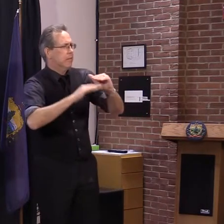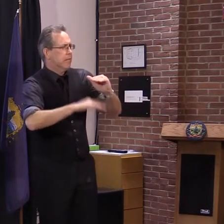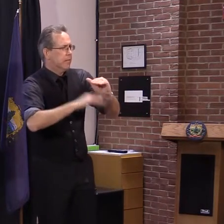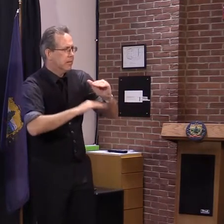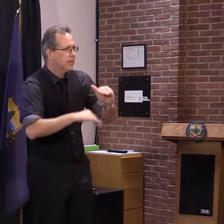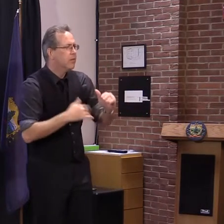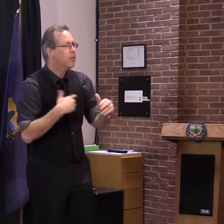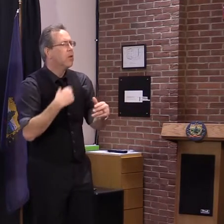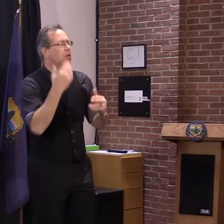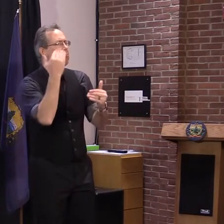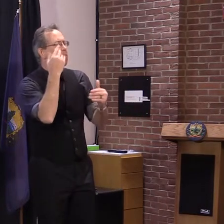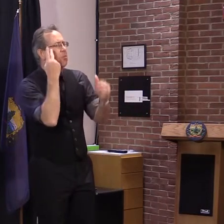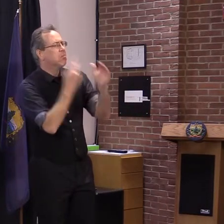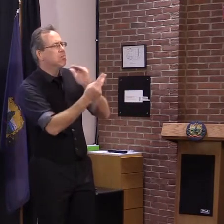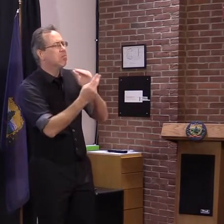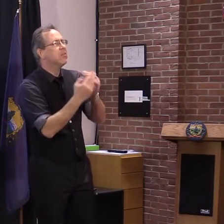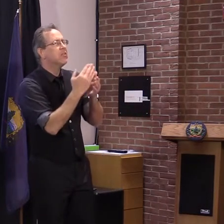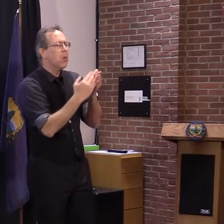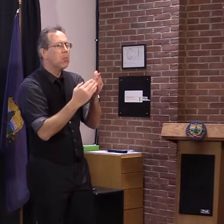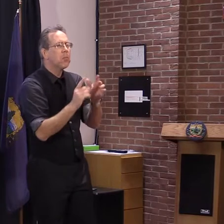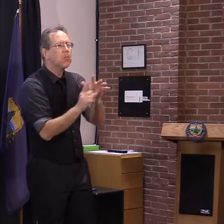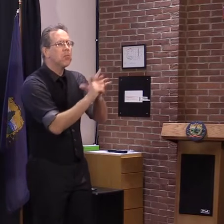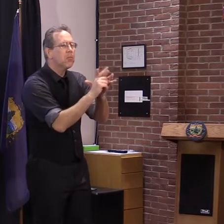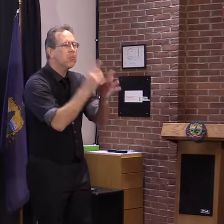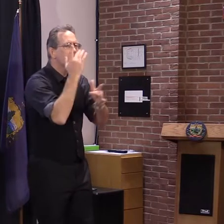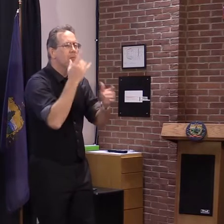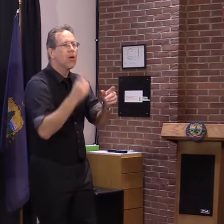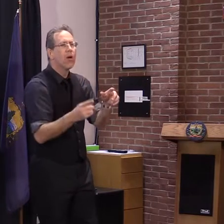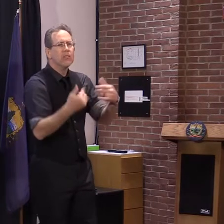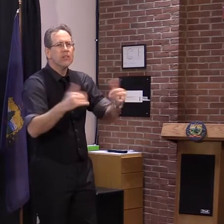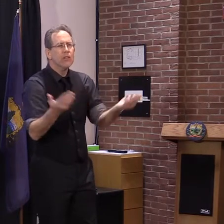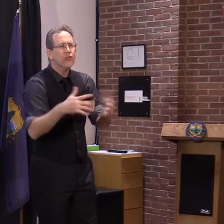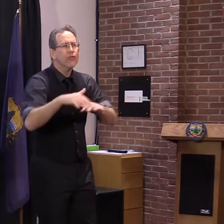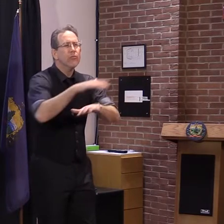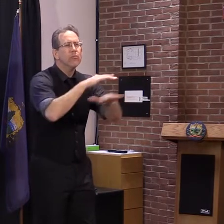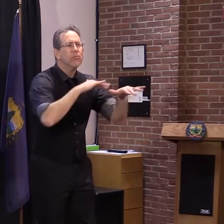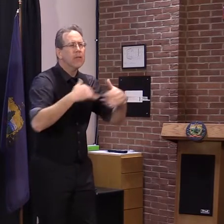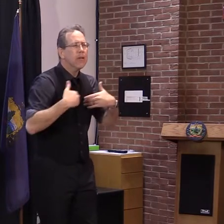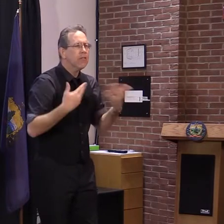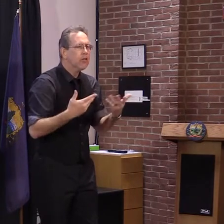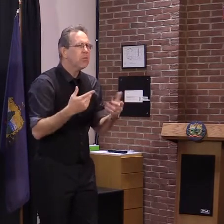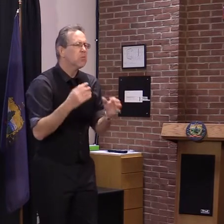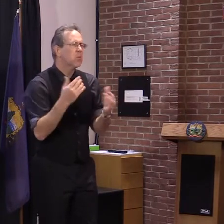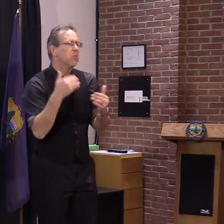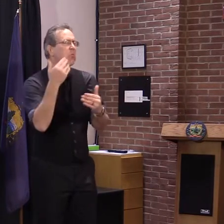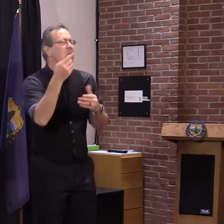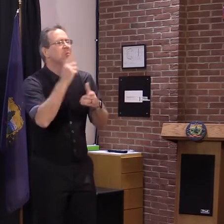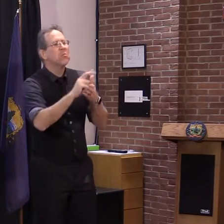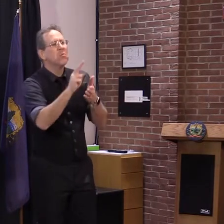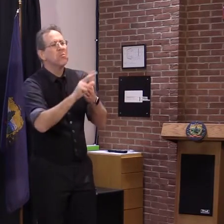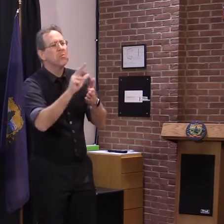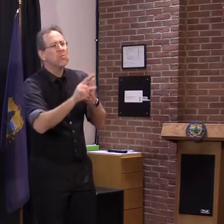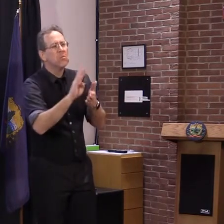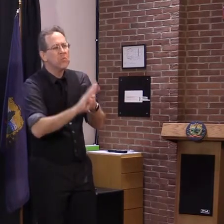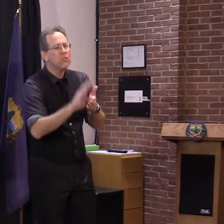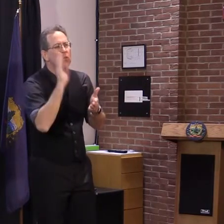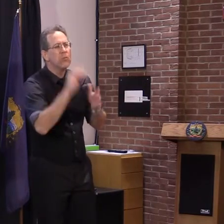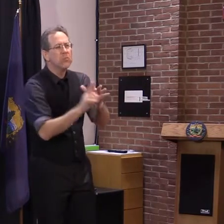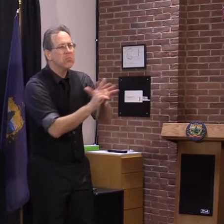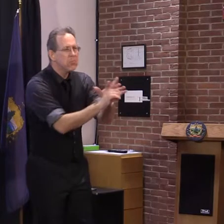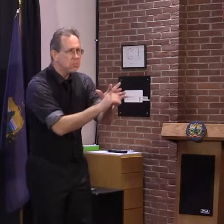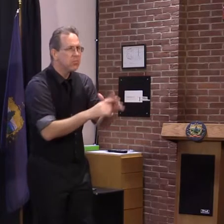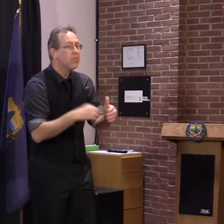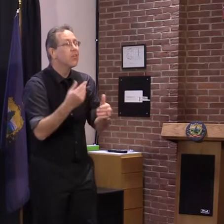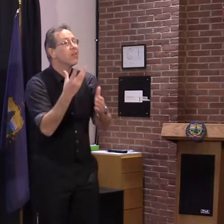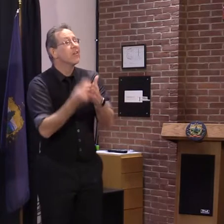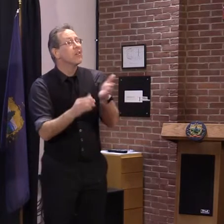some level of virus around the state over the next 4 weeks. And finally, looking at the fatality model, you